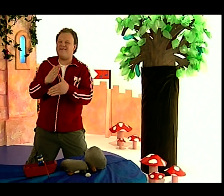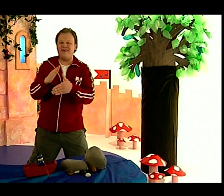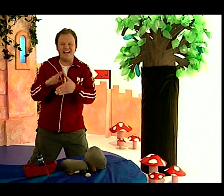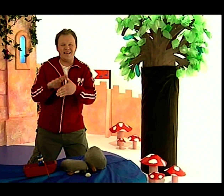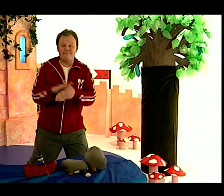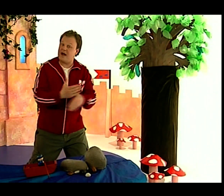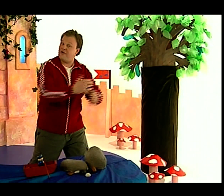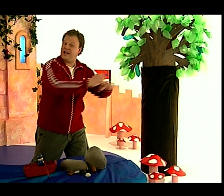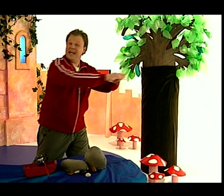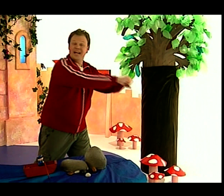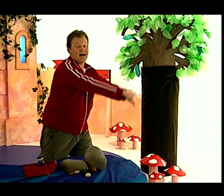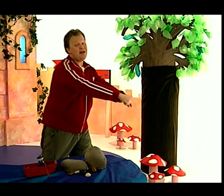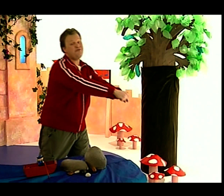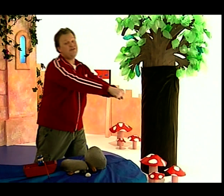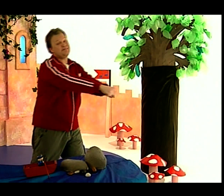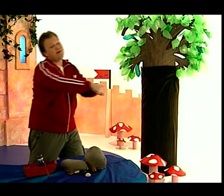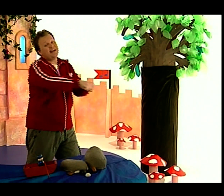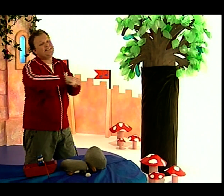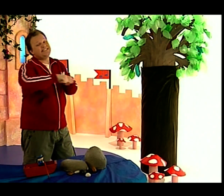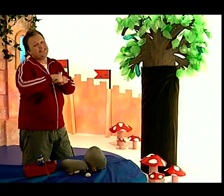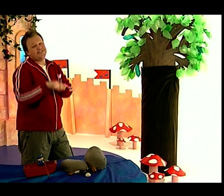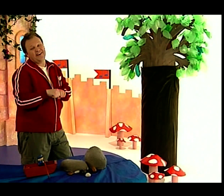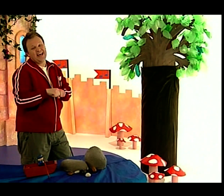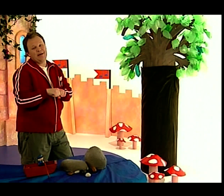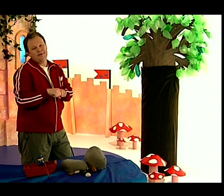merrily, merrily, life is but a dream.